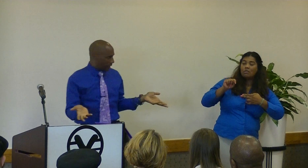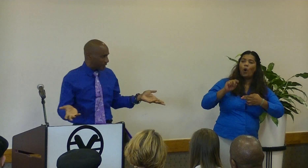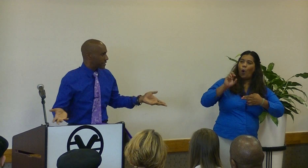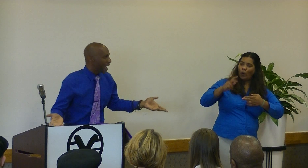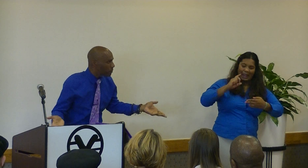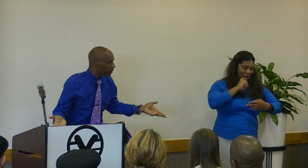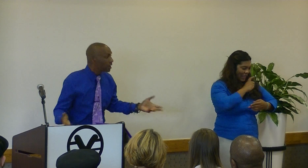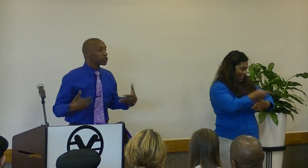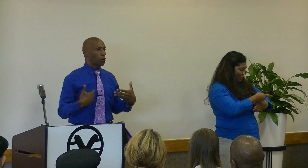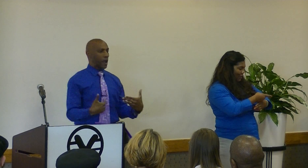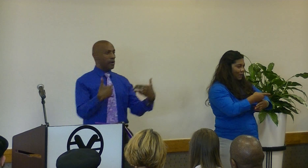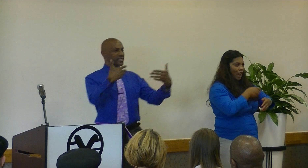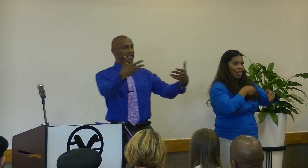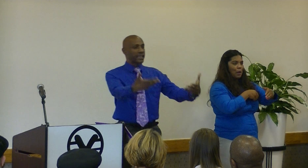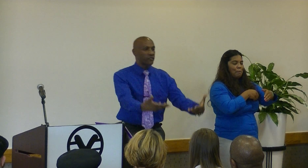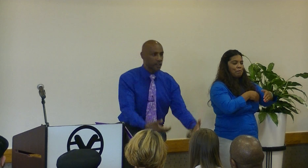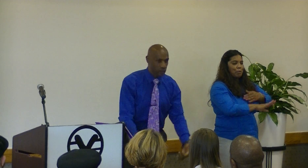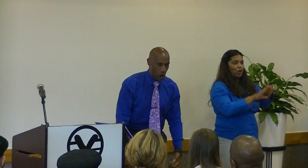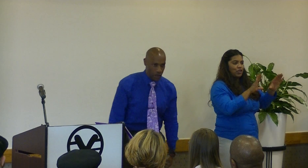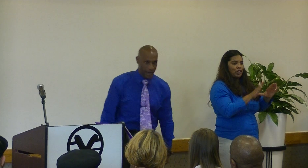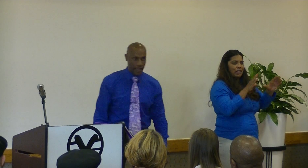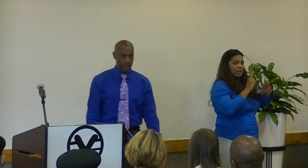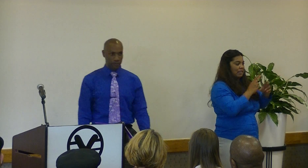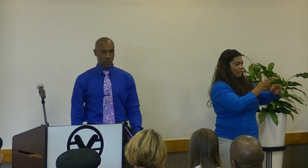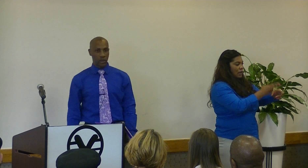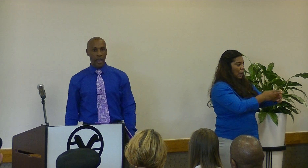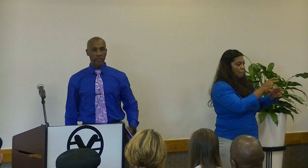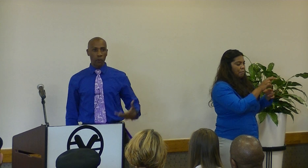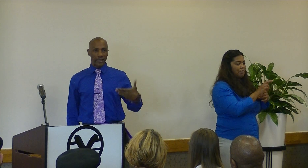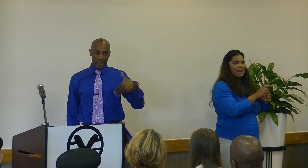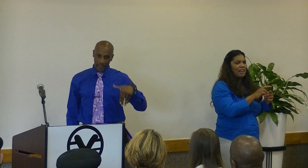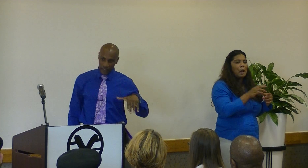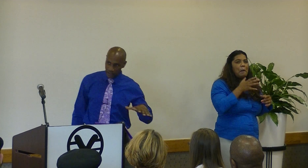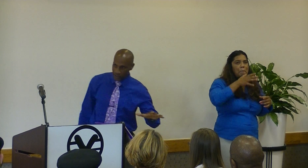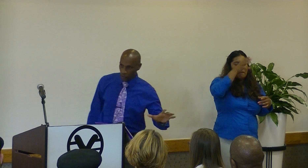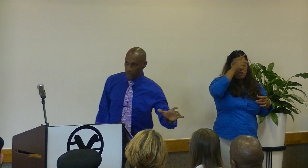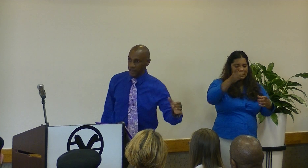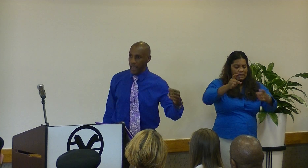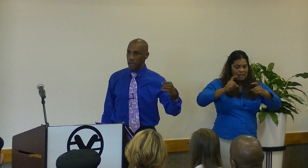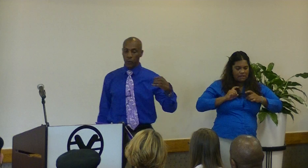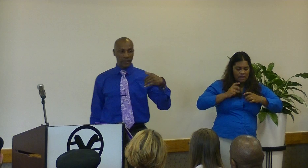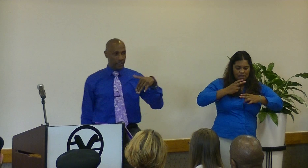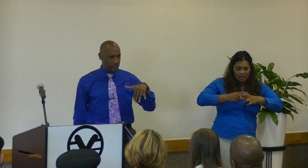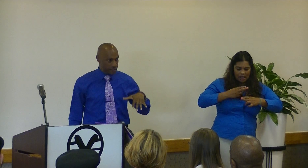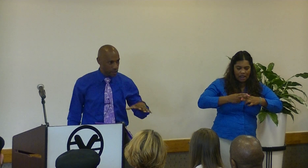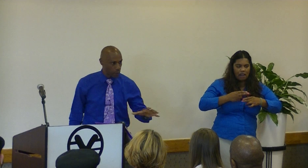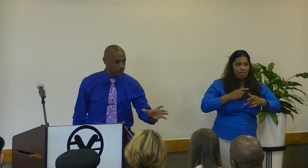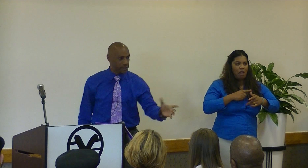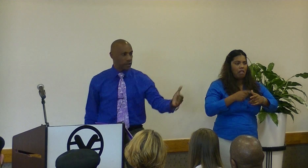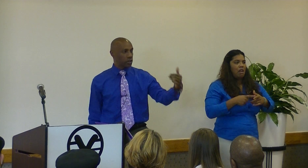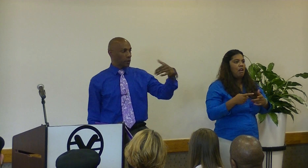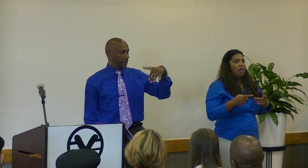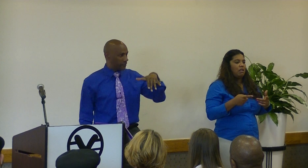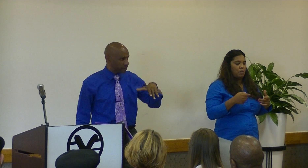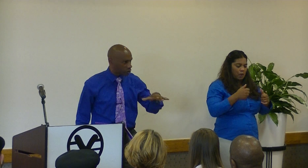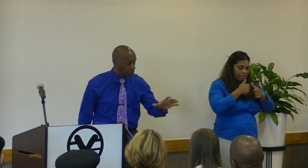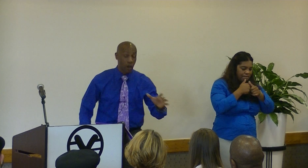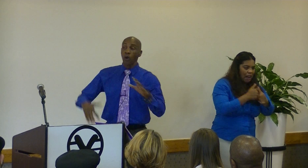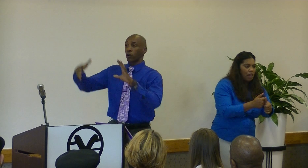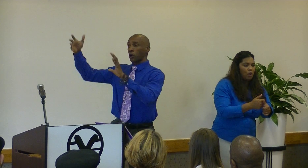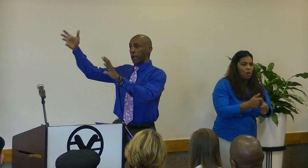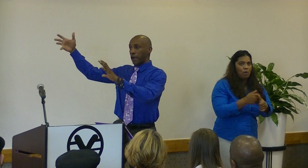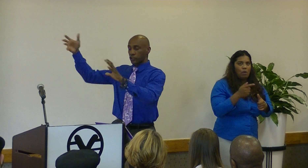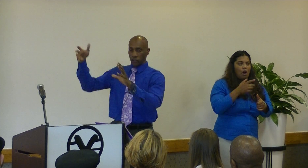out with it like it doesn't happen. So parents give us our names. And then we live into the name, and we live into the reputation, and we live